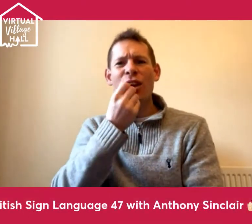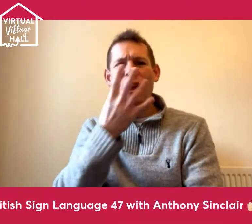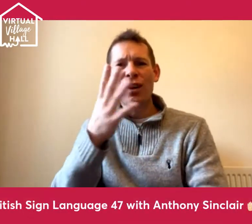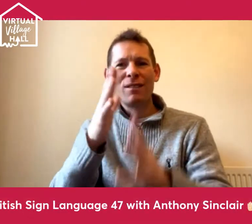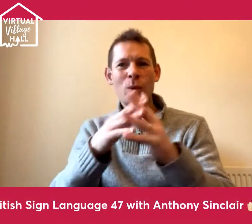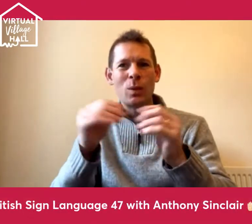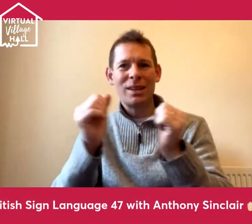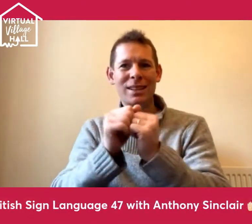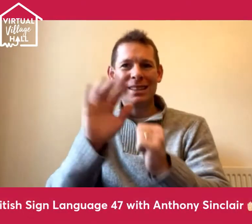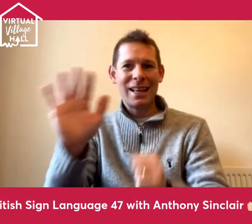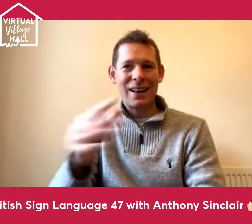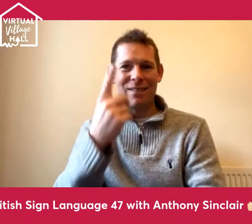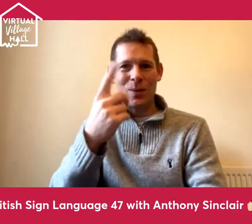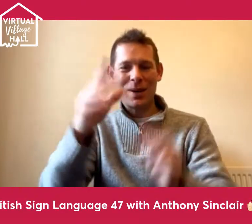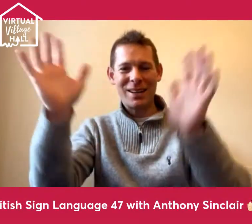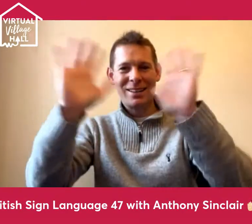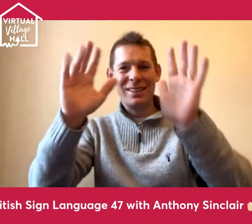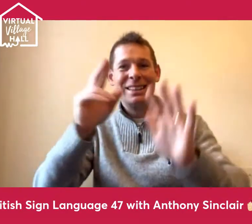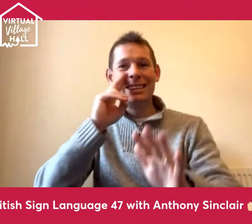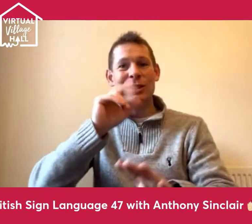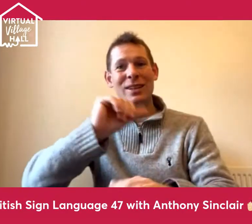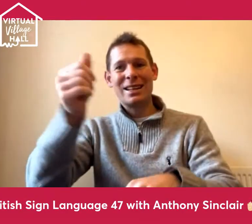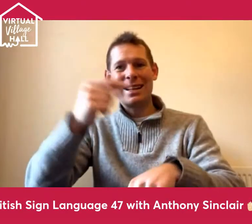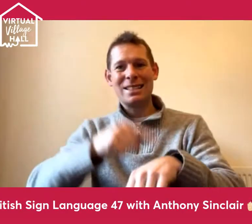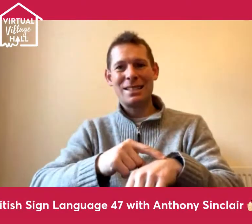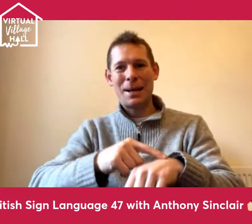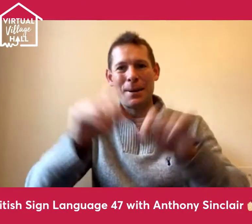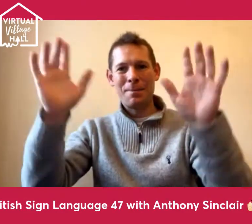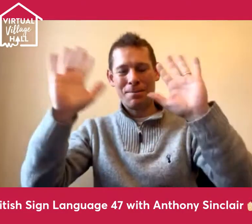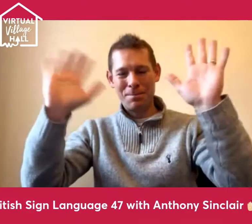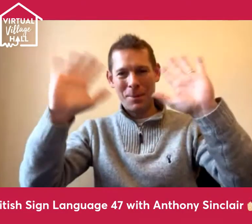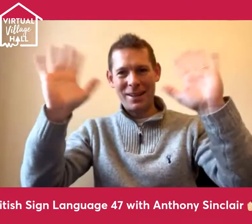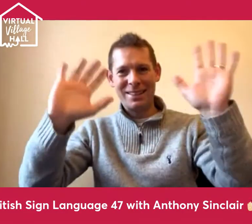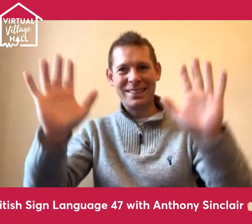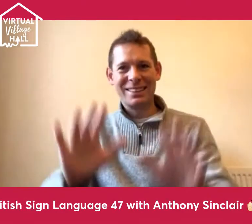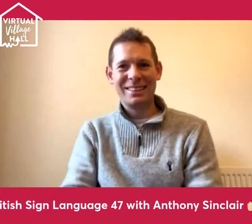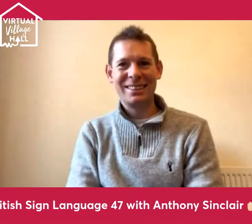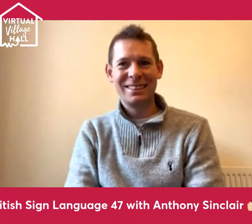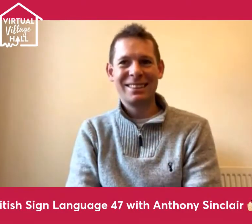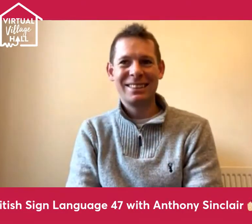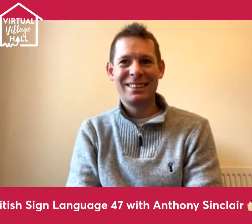Have a lovely weekend, everyone, and see you all next time. Take care, everybody. Bye.